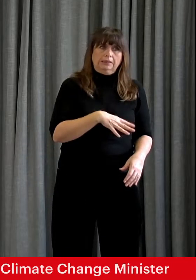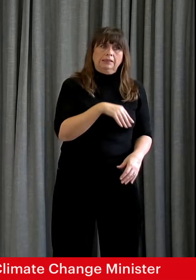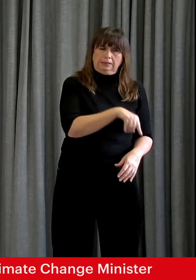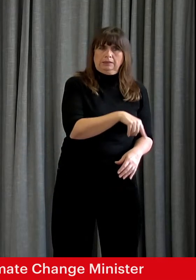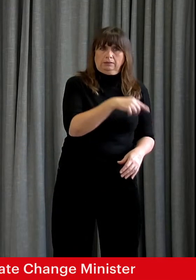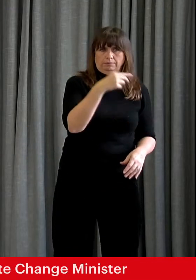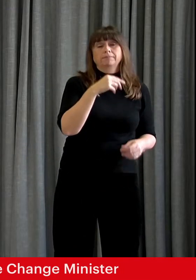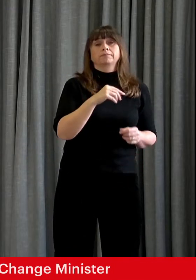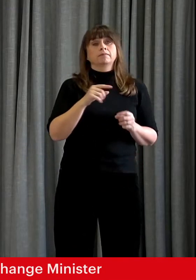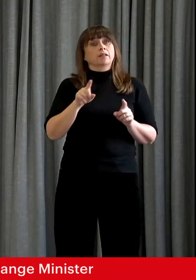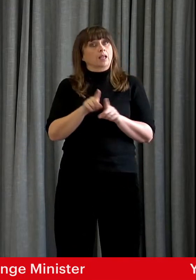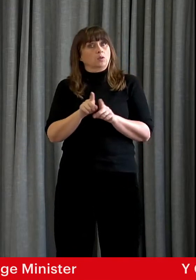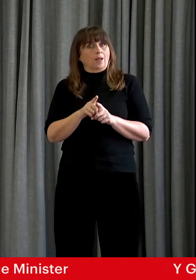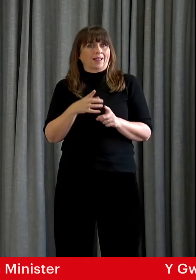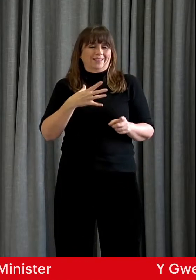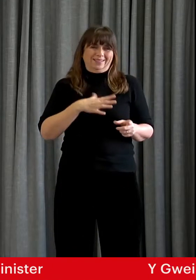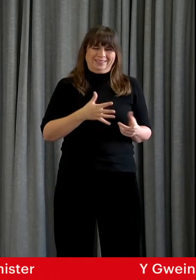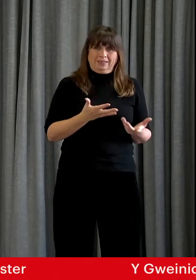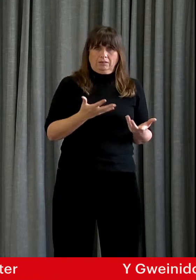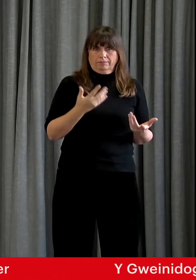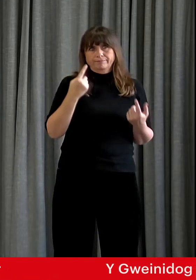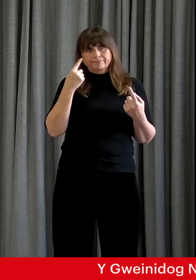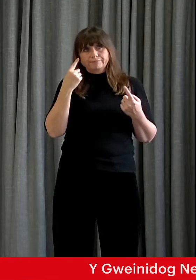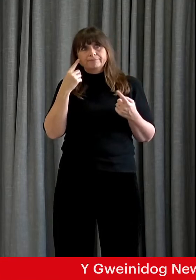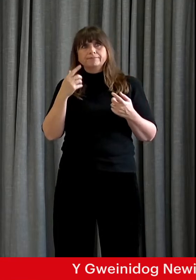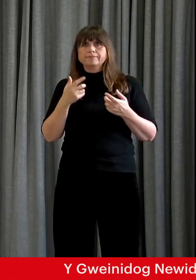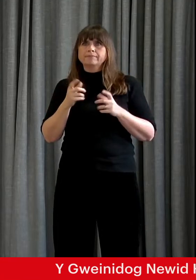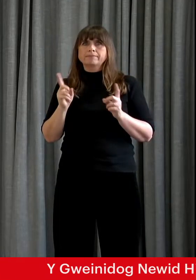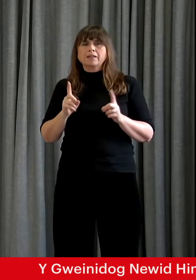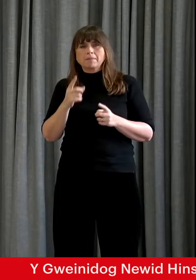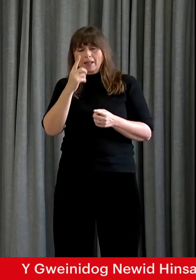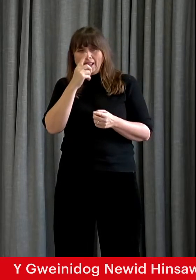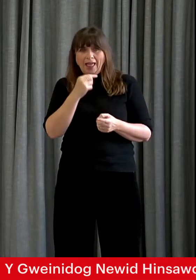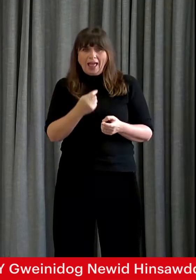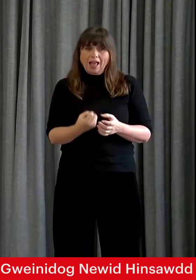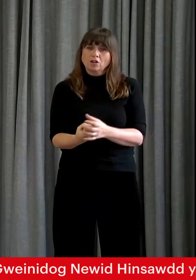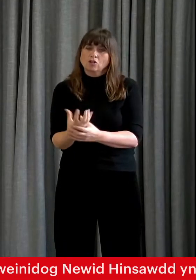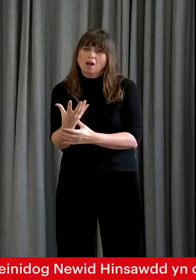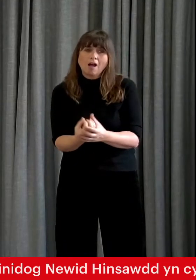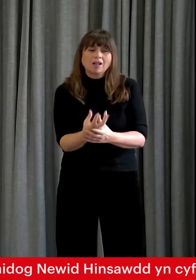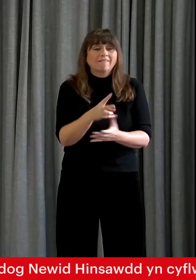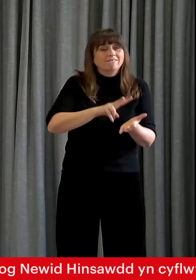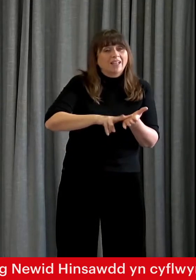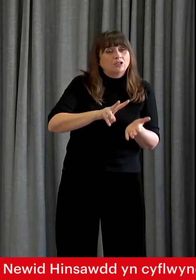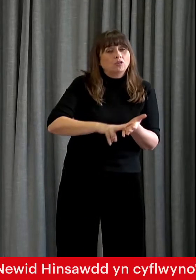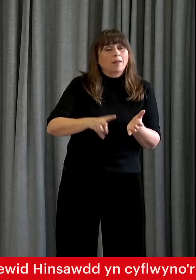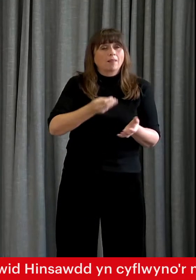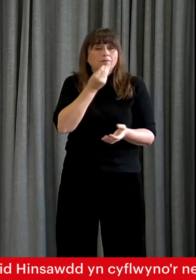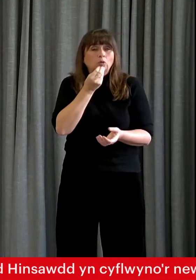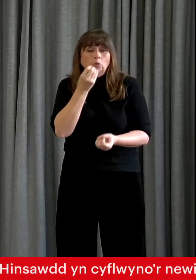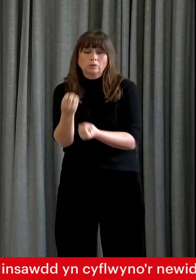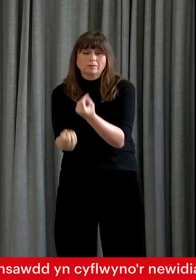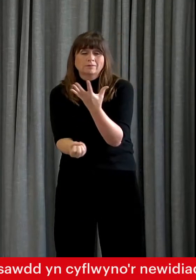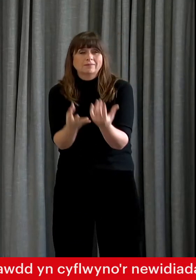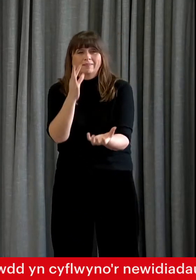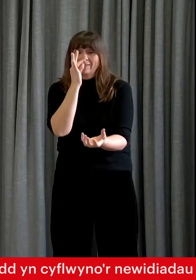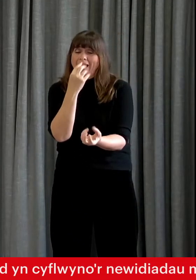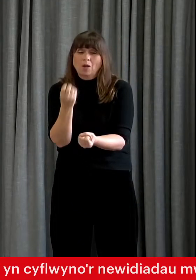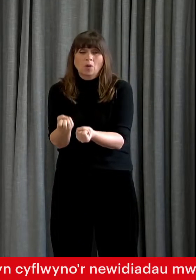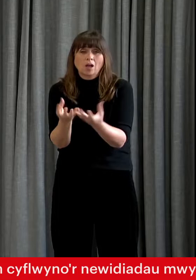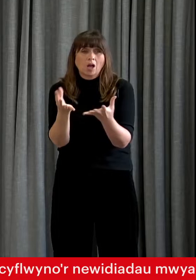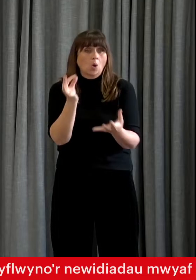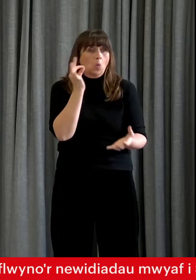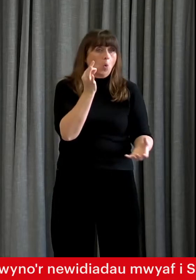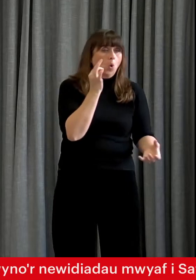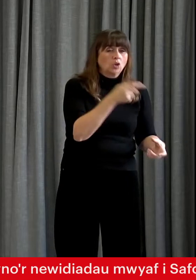resilience. It also allows our tenants to, make sure that they can grow nice things in their backyard, vegetables or fruit, flowers if they want to,